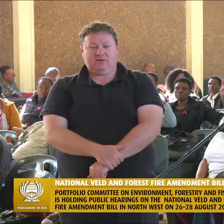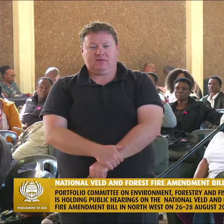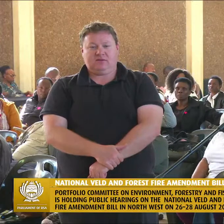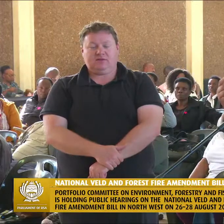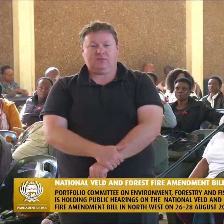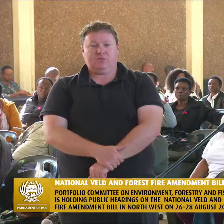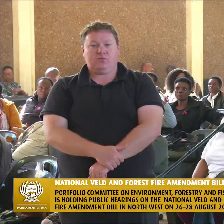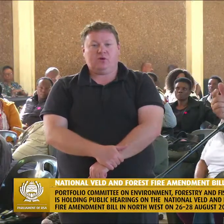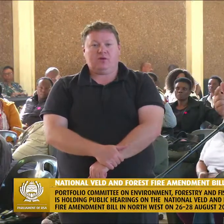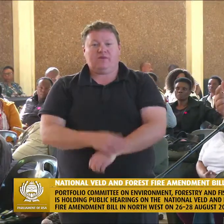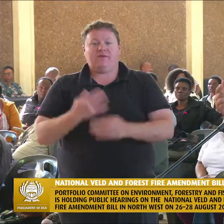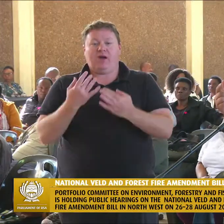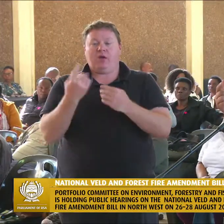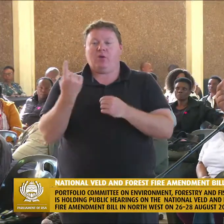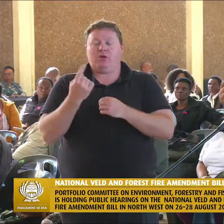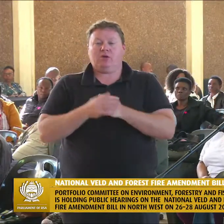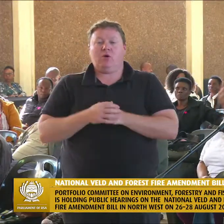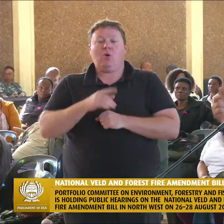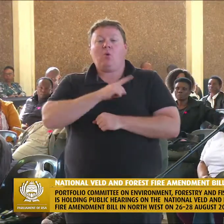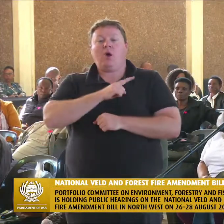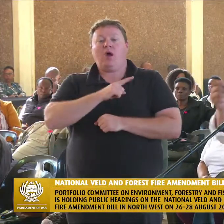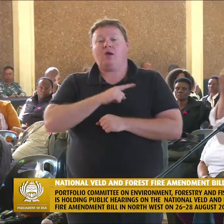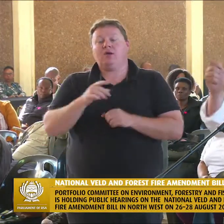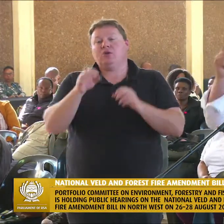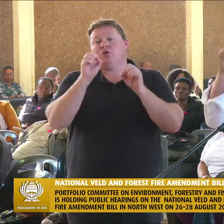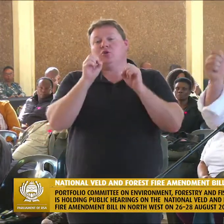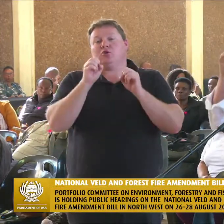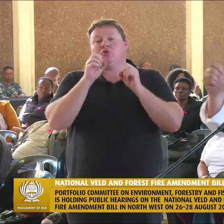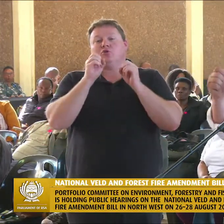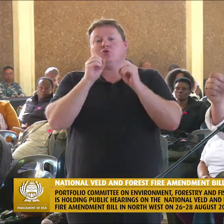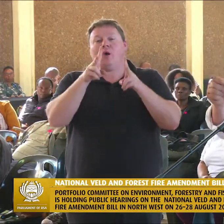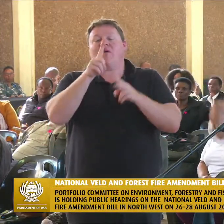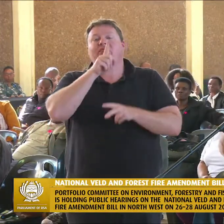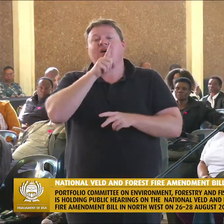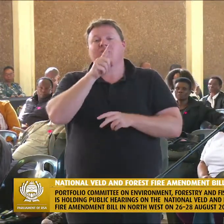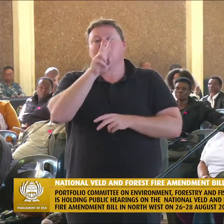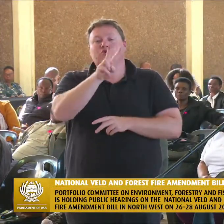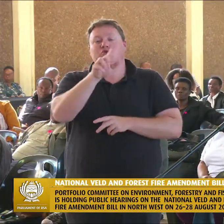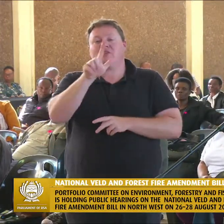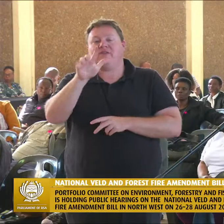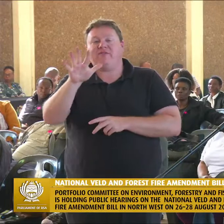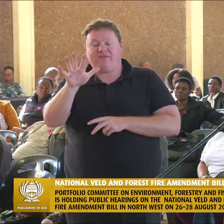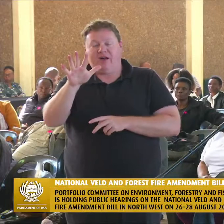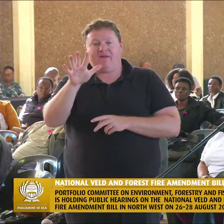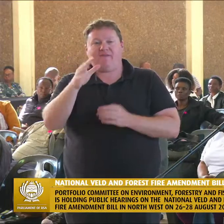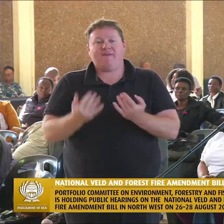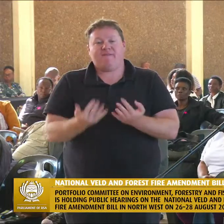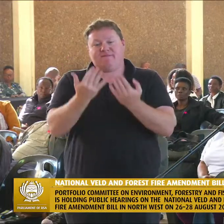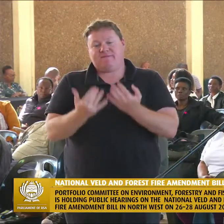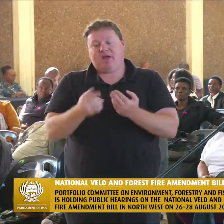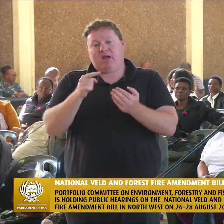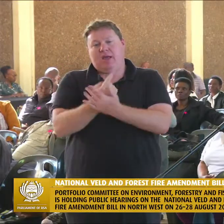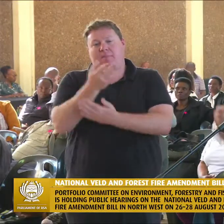that was because of twelve thousand two hundred and seventy five fires in elegant